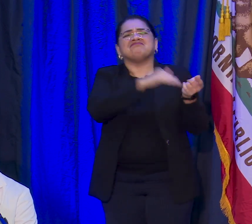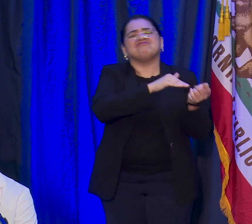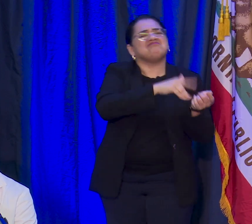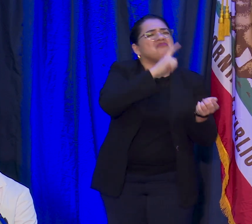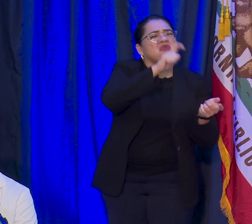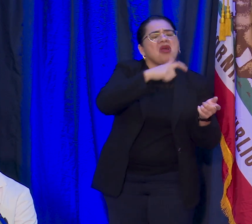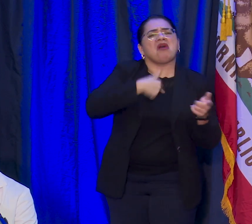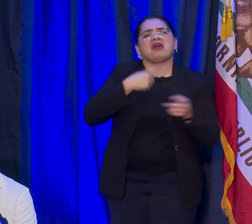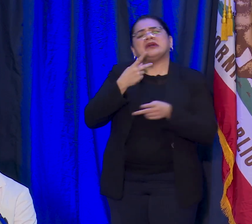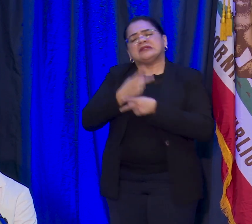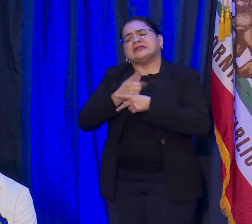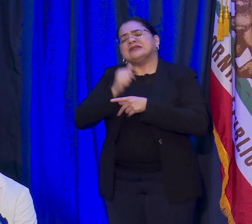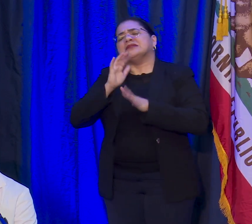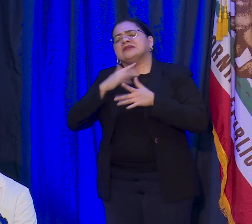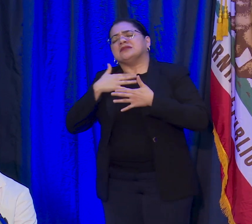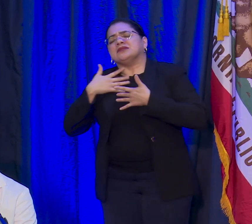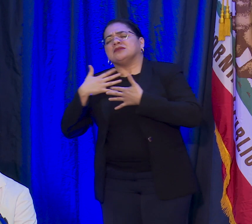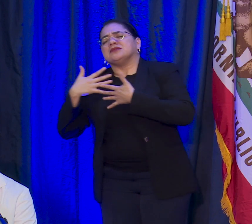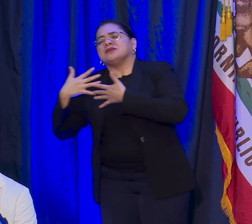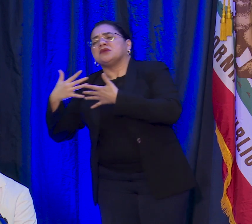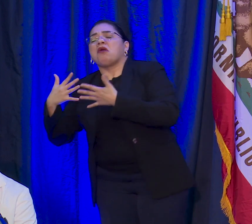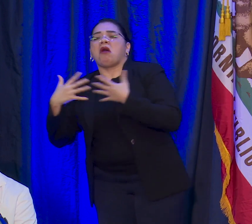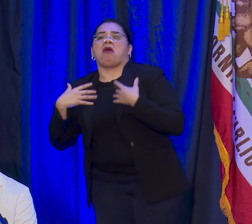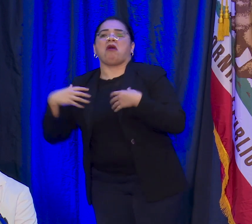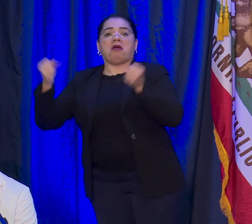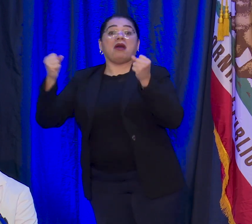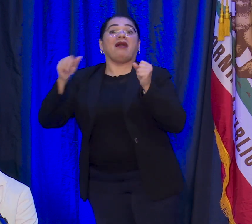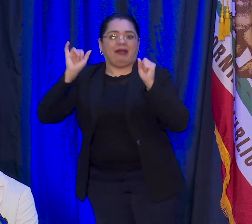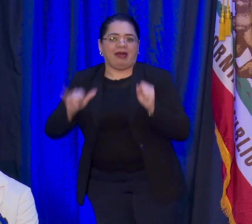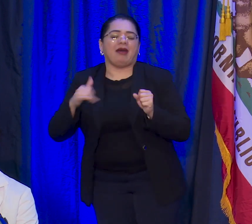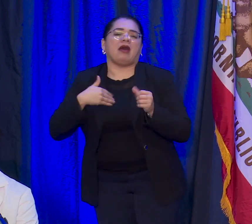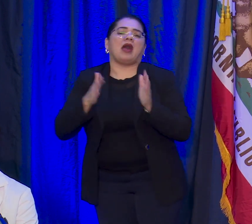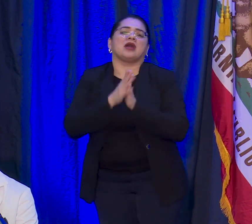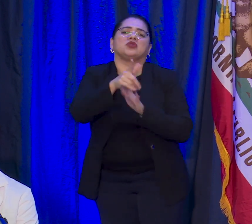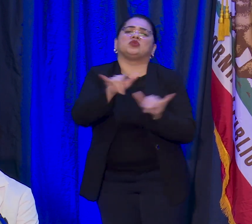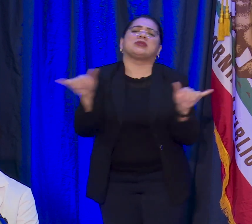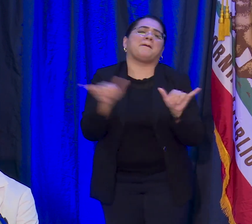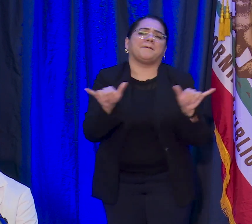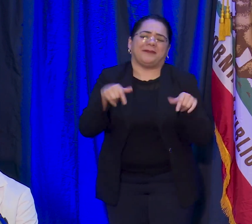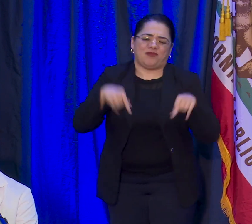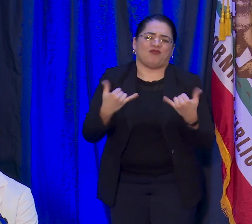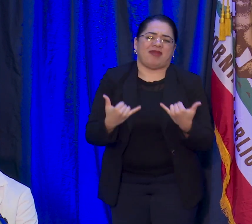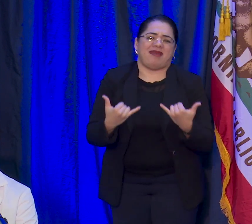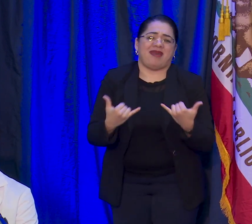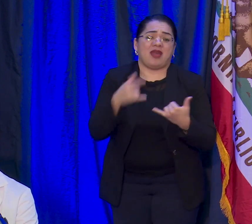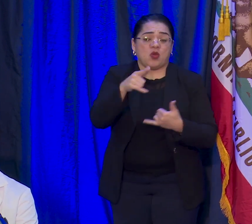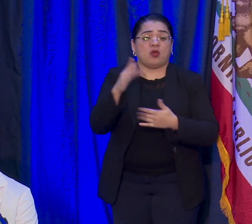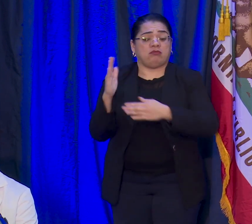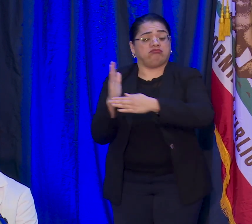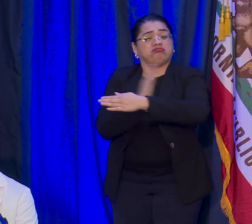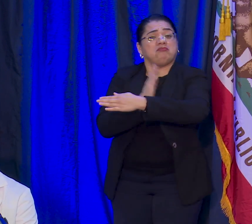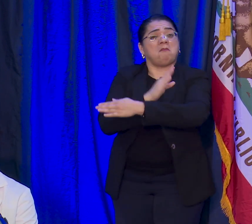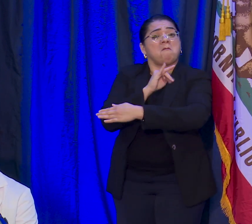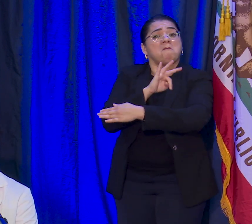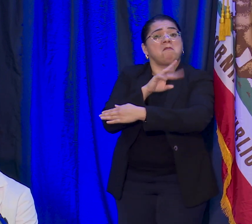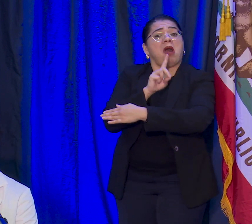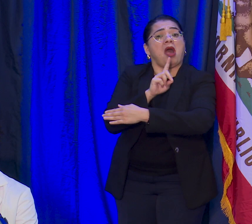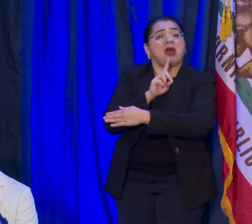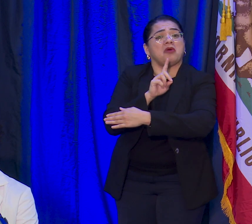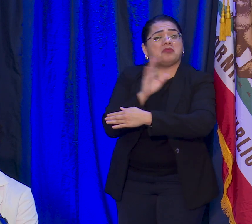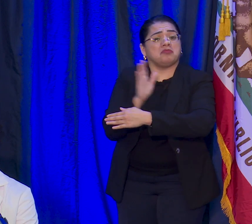right now. We're asking you to do the same thing right now. If you have these mild symptoms and you get tested